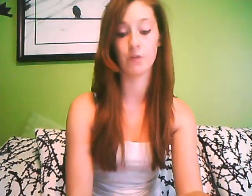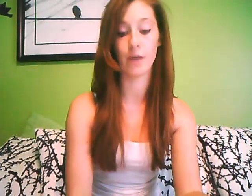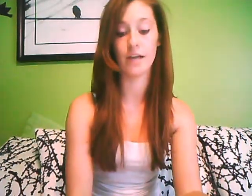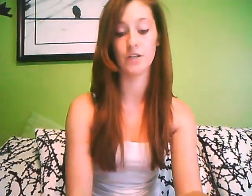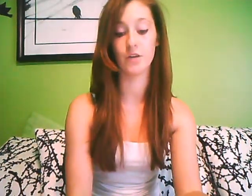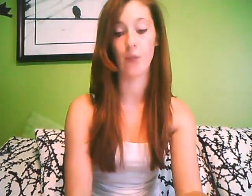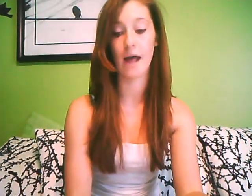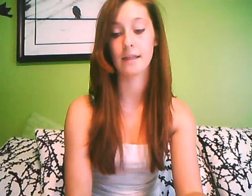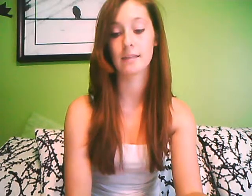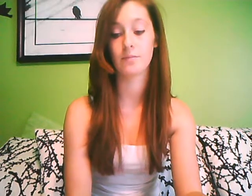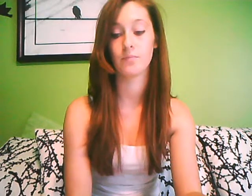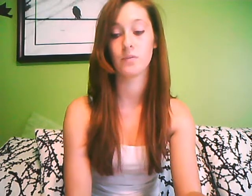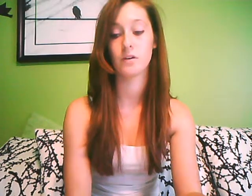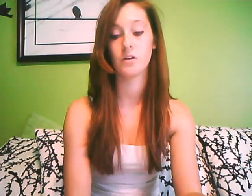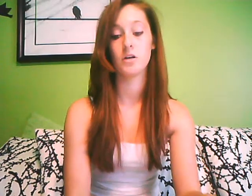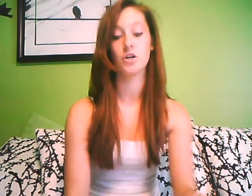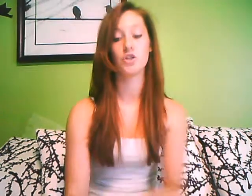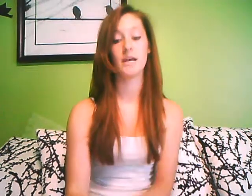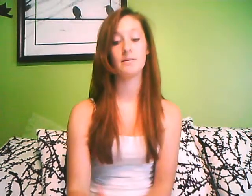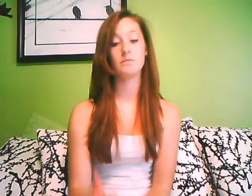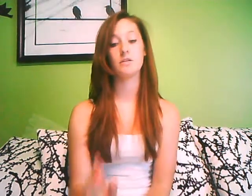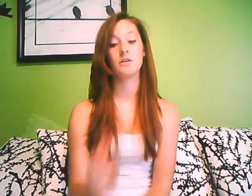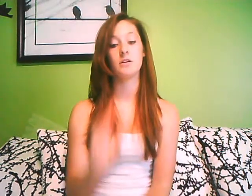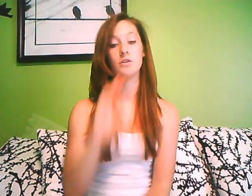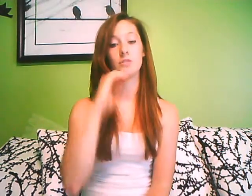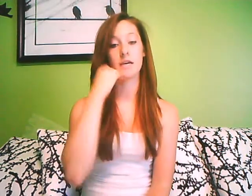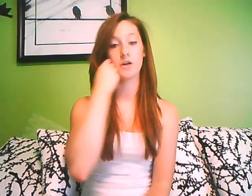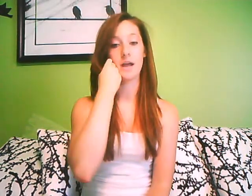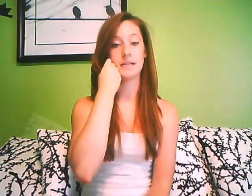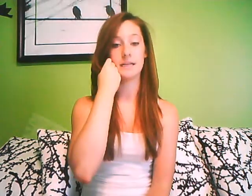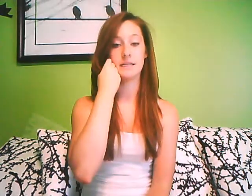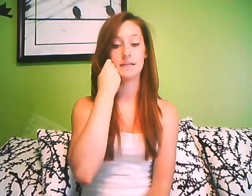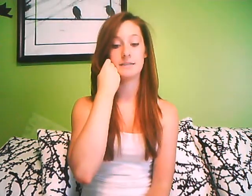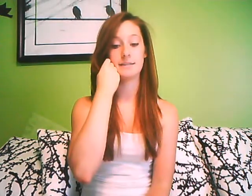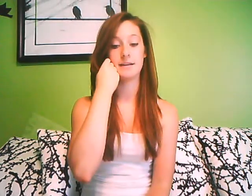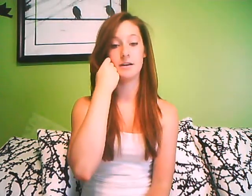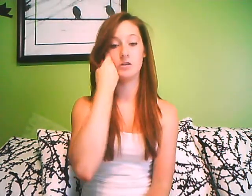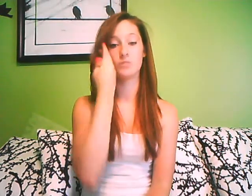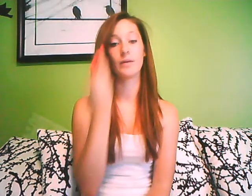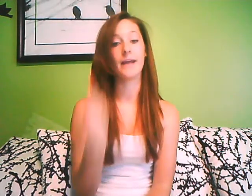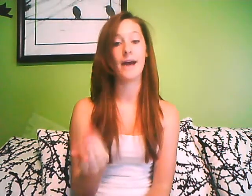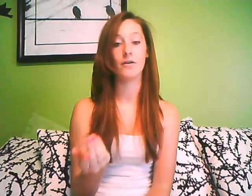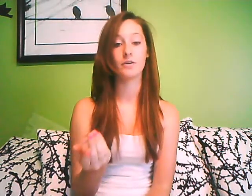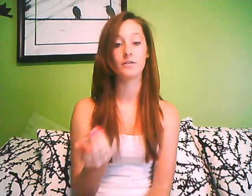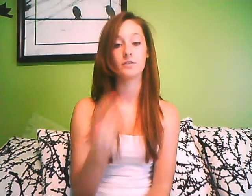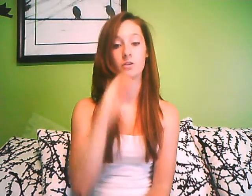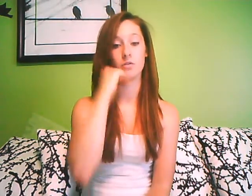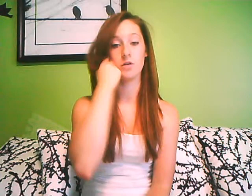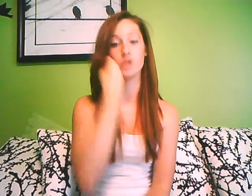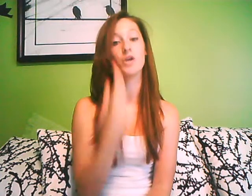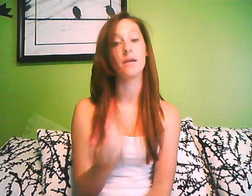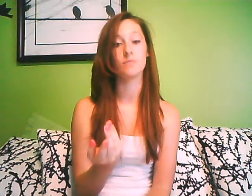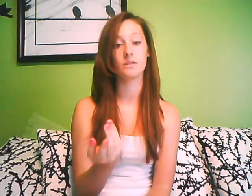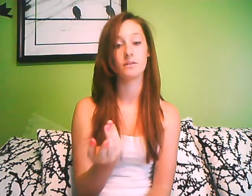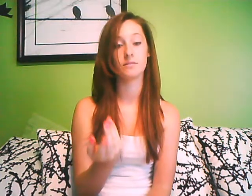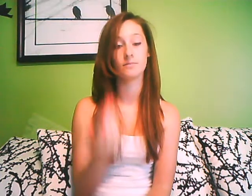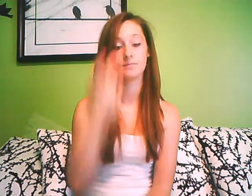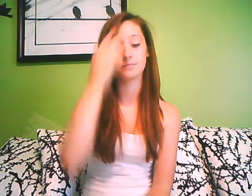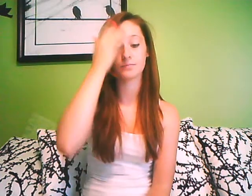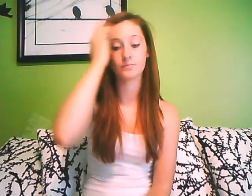rage, and wrath. Ashamed, you take your hand like this and you just bring it out. So ashamed.